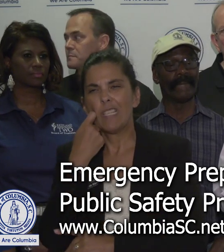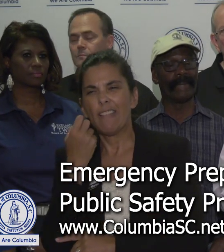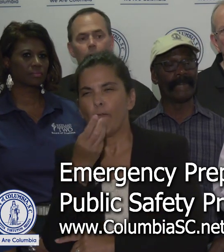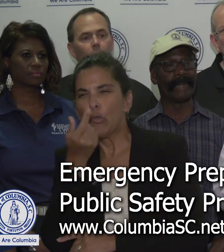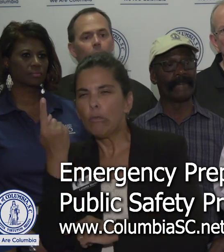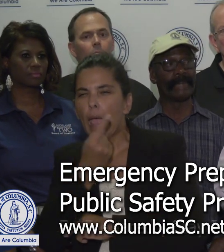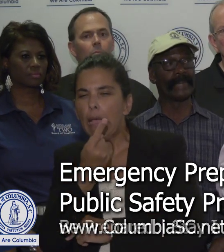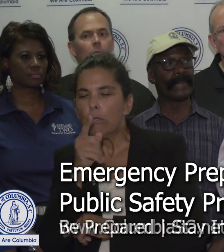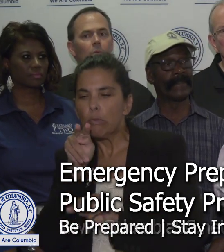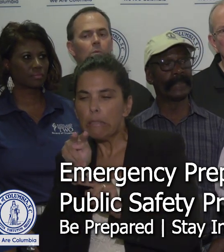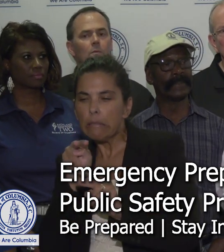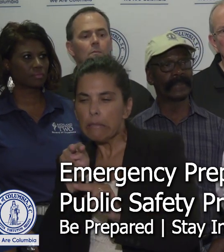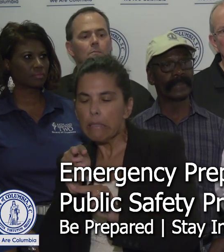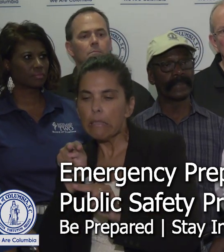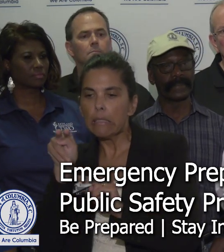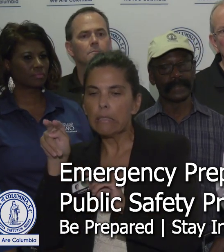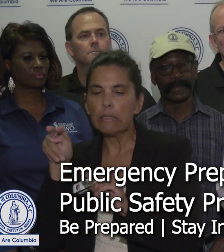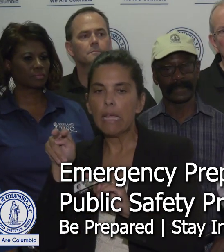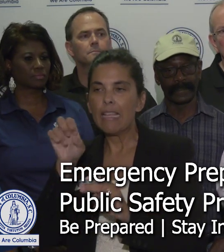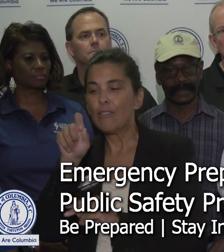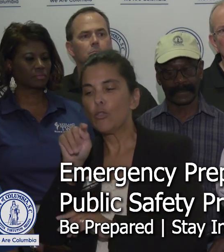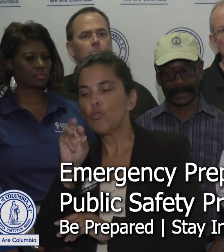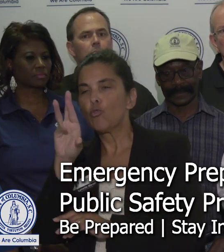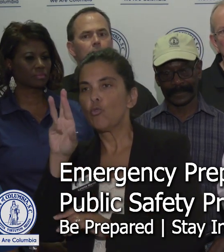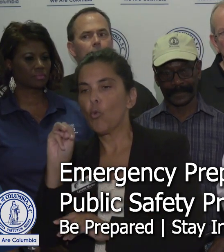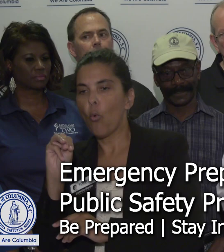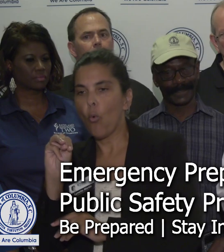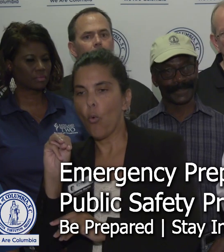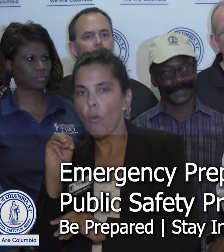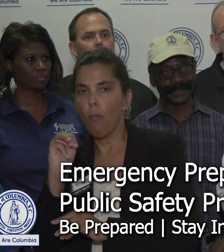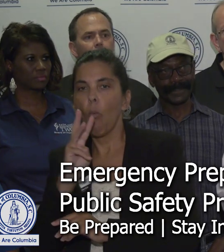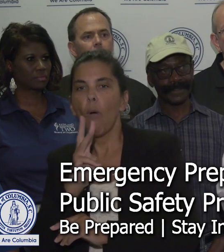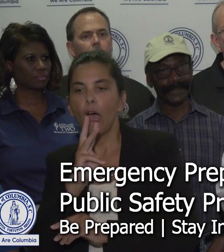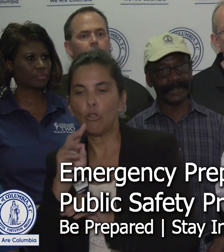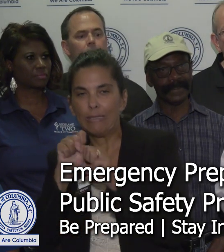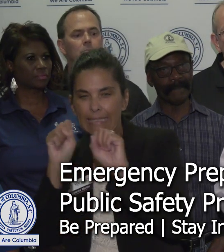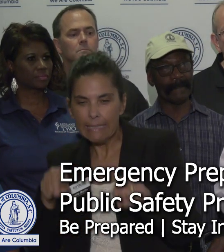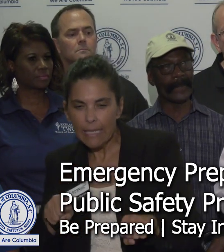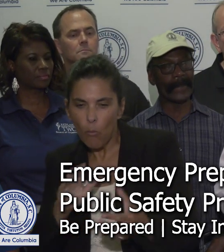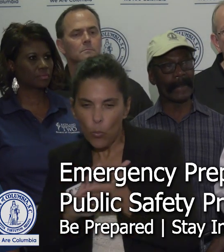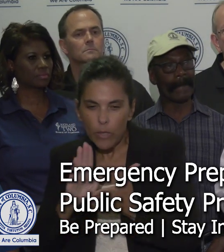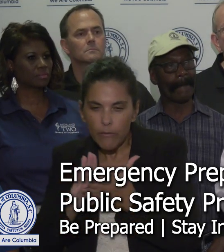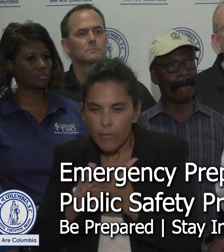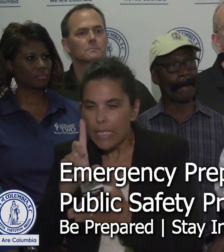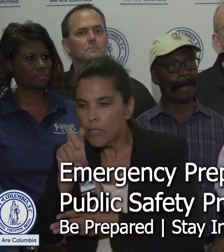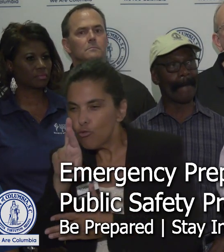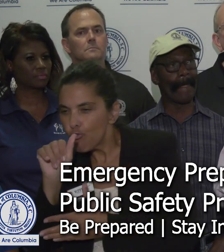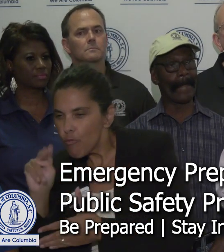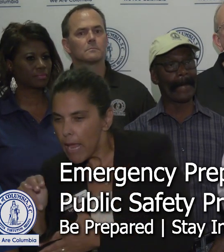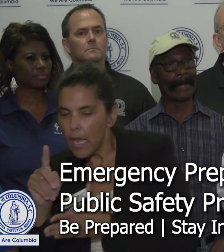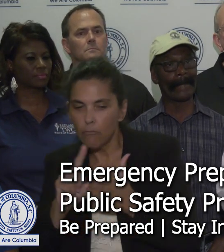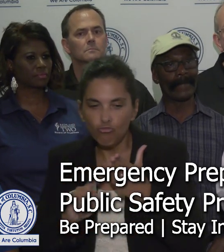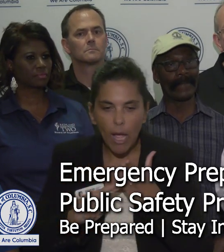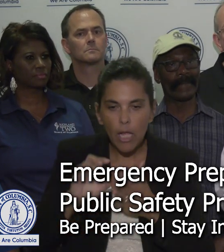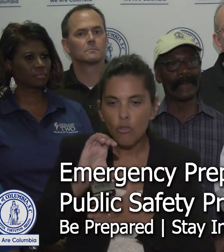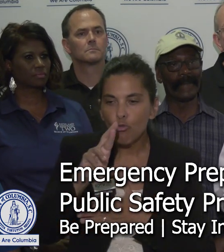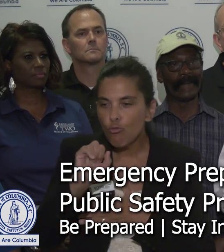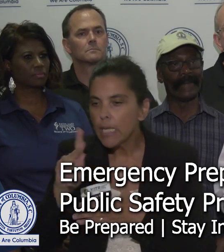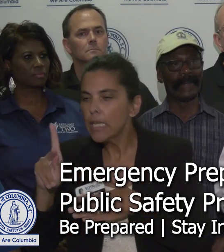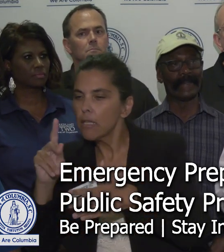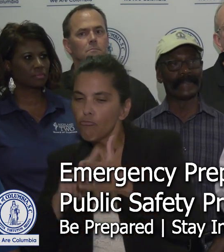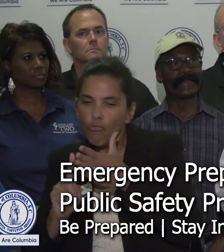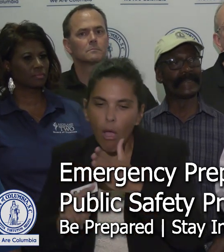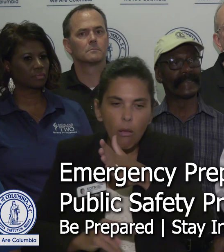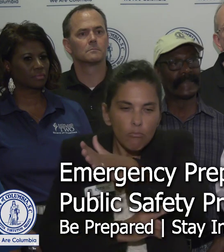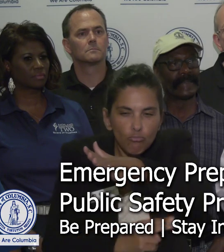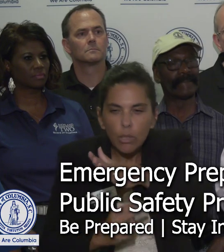stormwater system. We know that we needed to clean some storm drains, so we've cleaned our storm drainage system as much as we could. We've checked our creeks, we've checked our bridges to